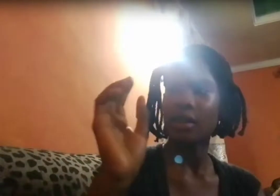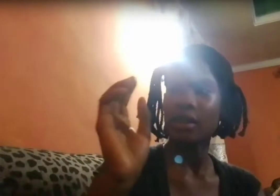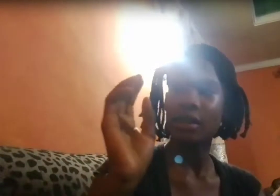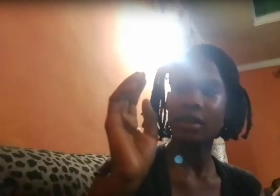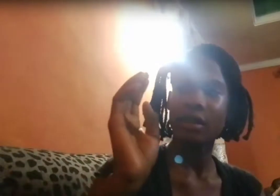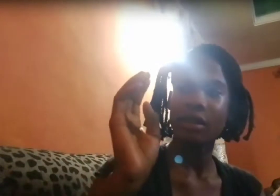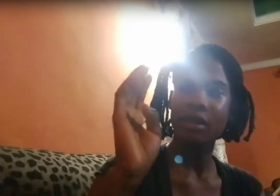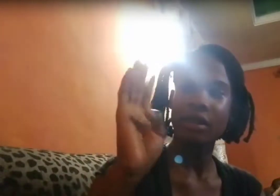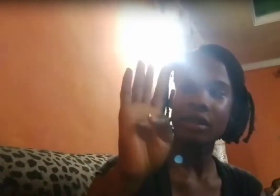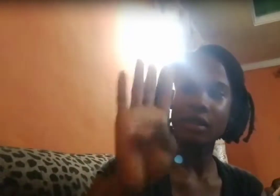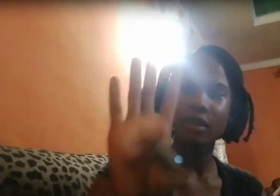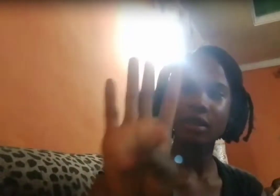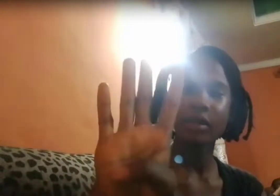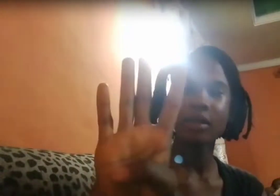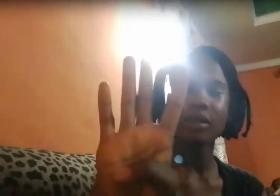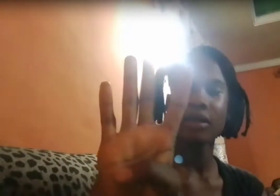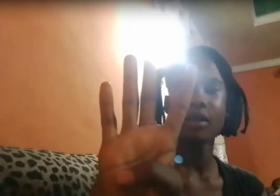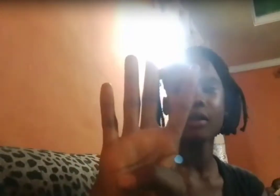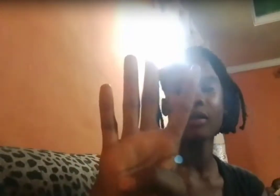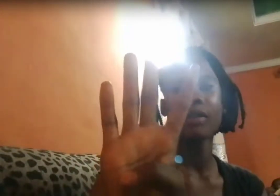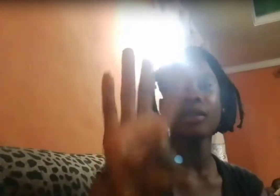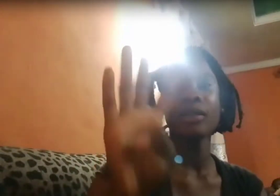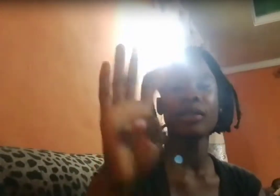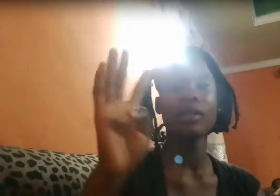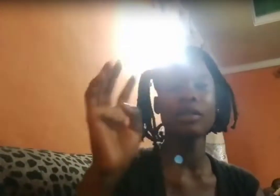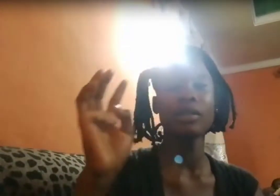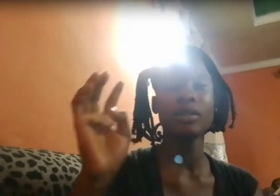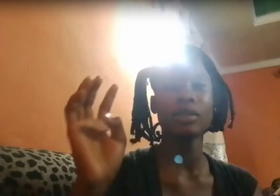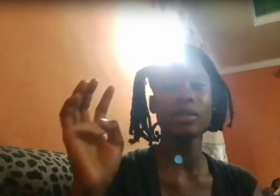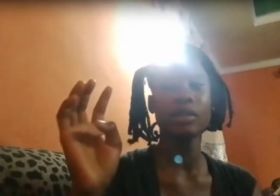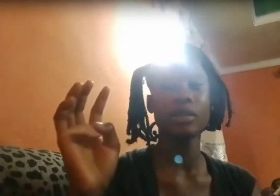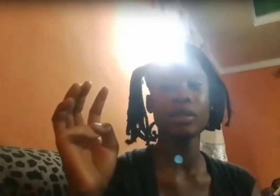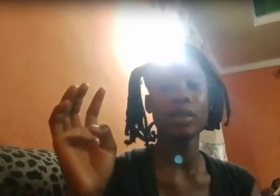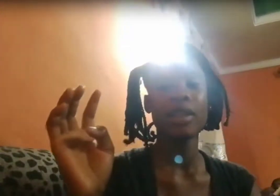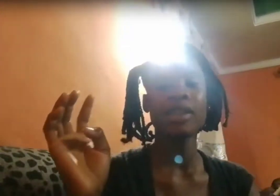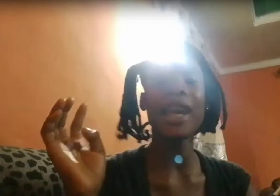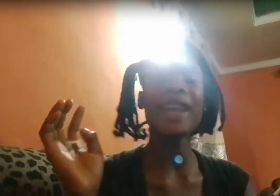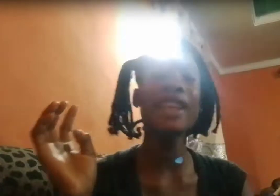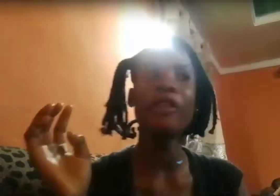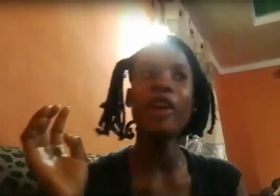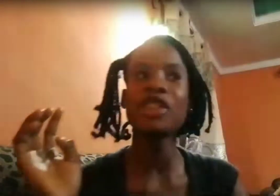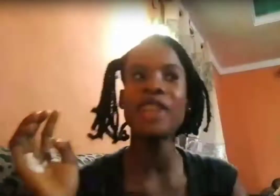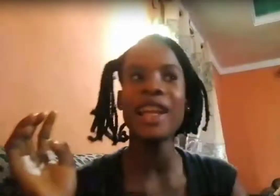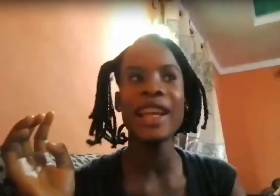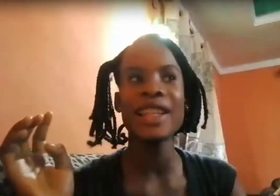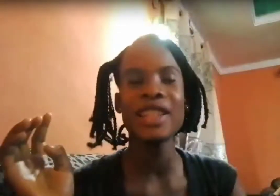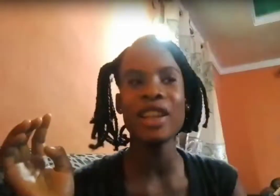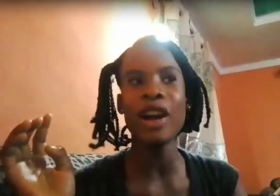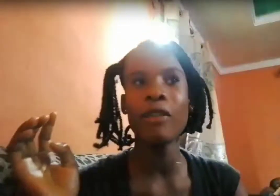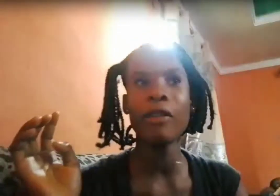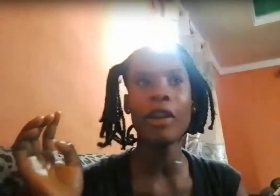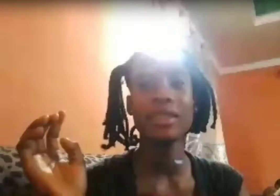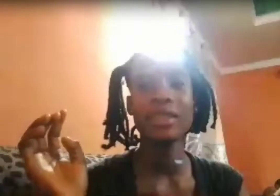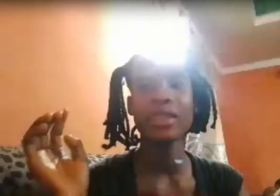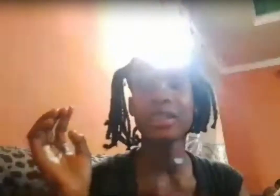So is it 490 or 400? 490. Let's start all over. Let me guide you.